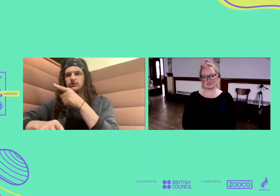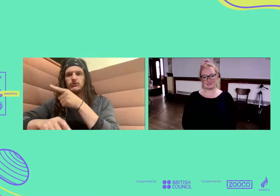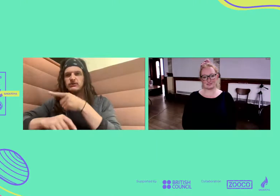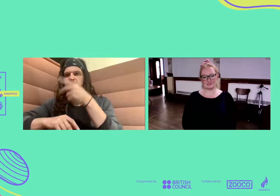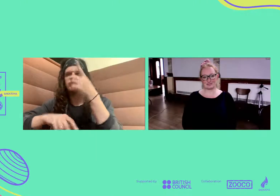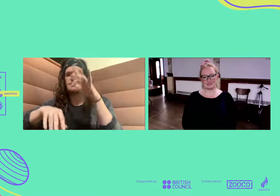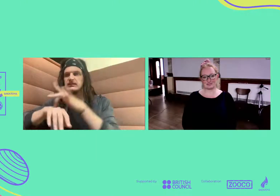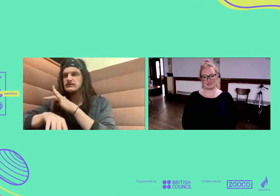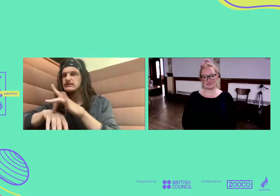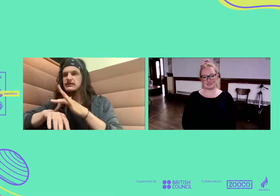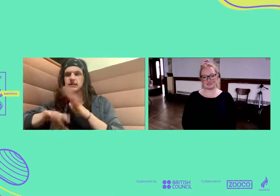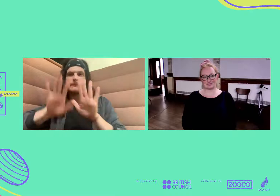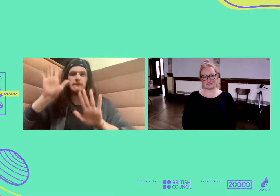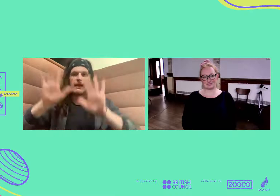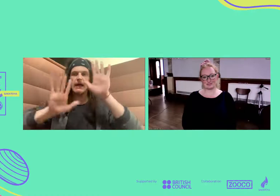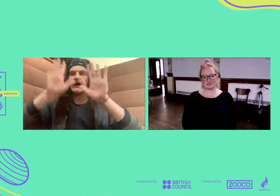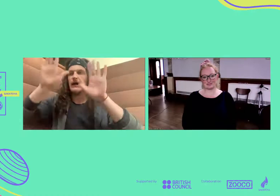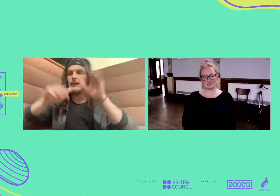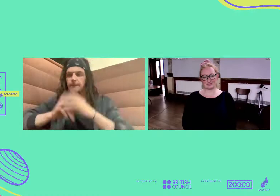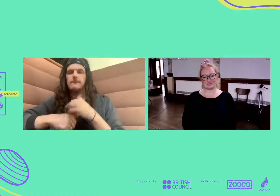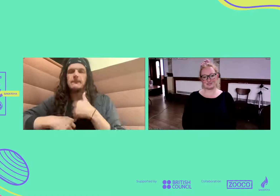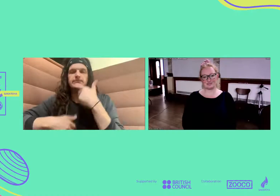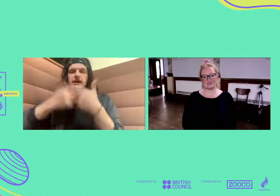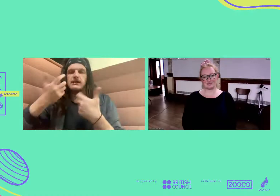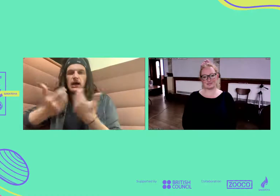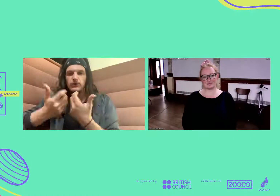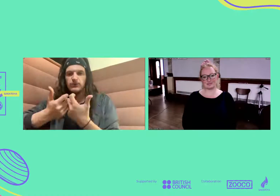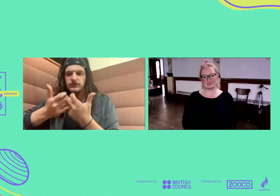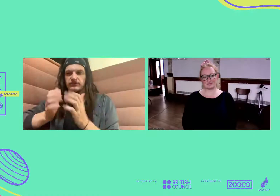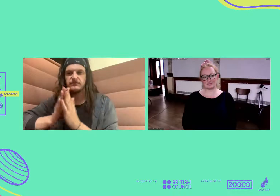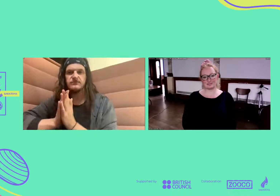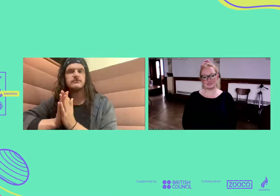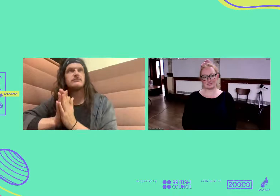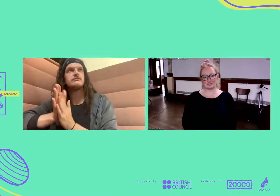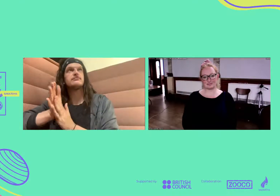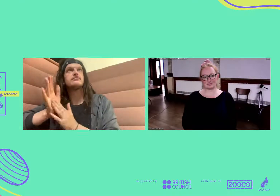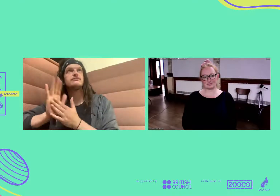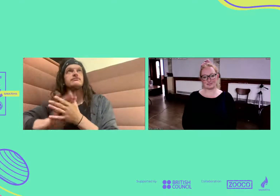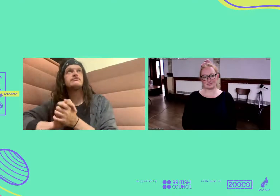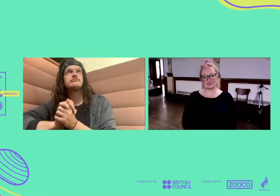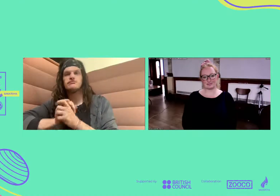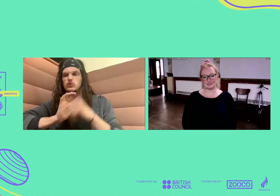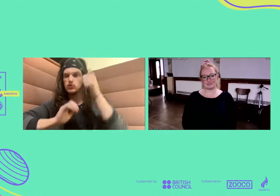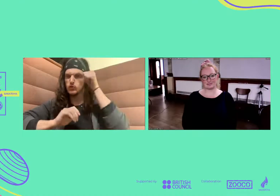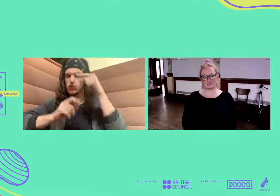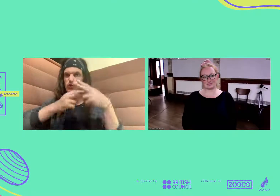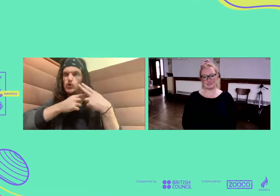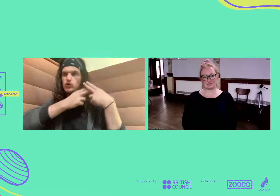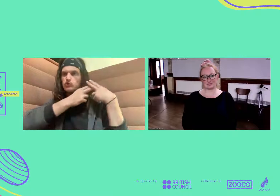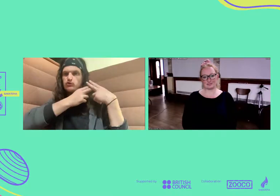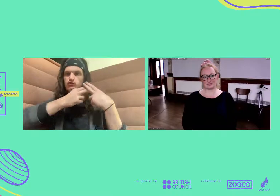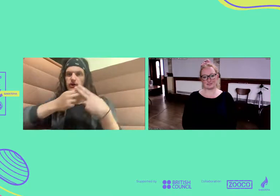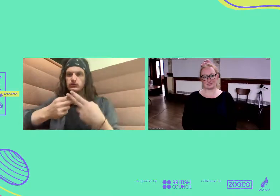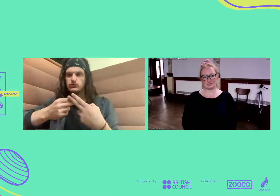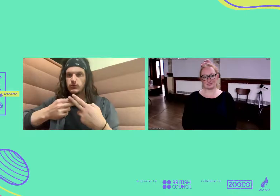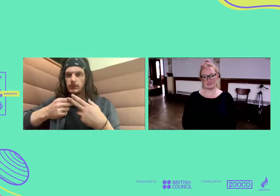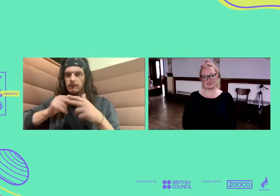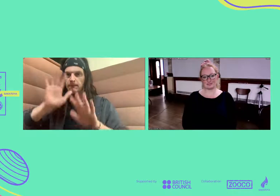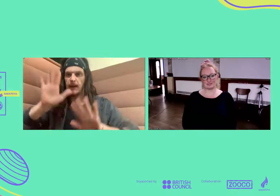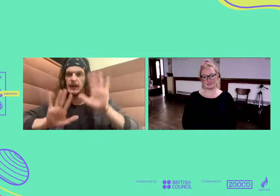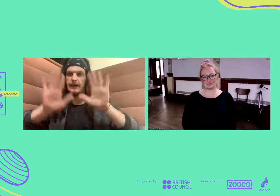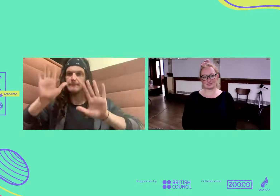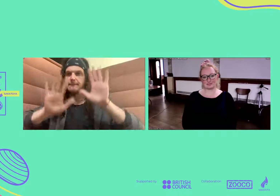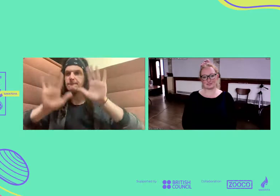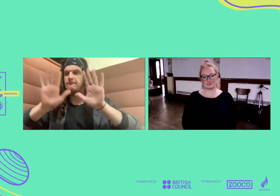through time. And it can also be applied to theatre, mime, it can link to those art forms as well, and I'll explain